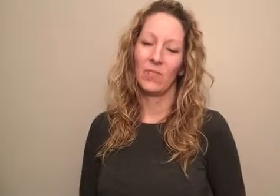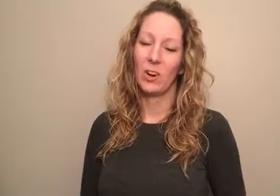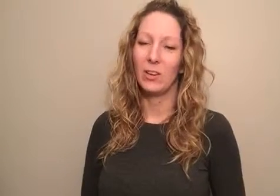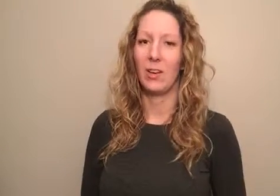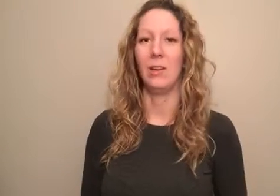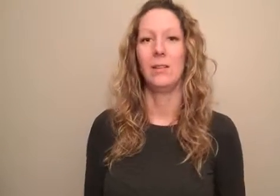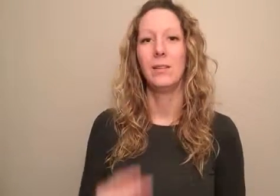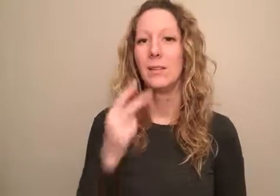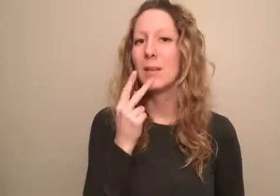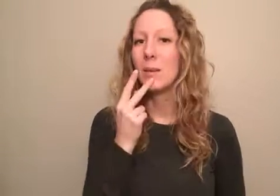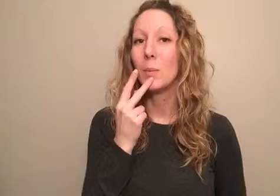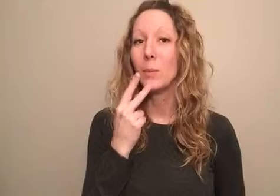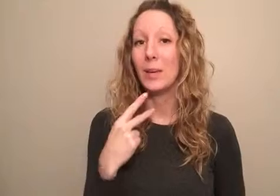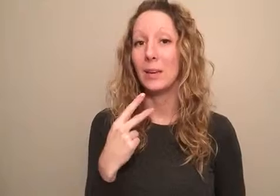Very good. Pink,